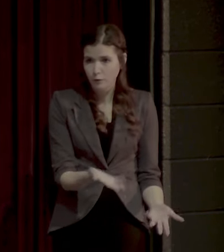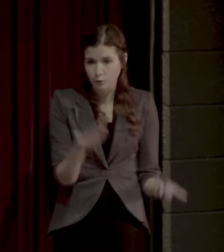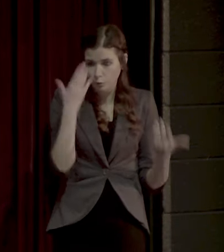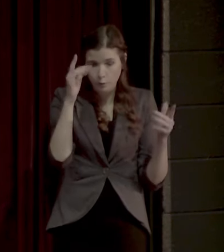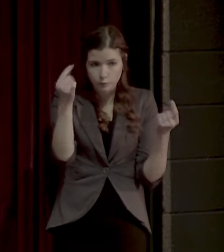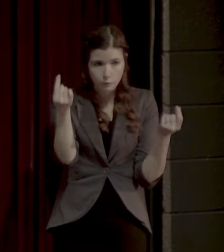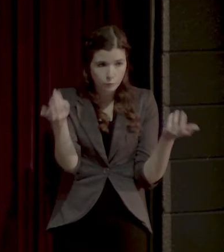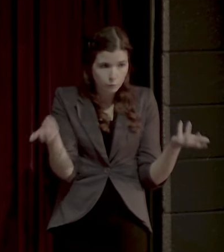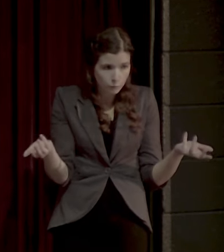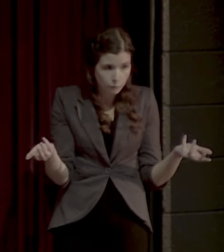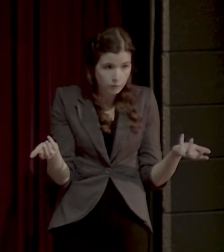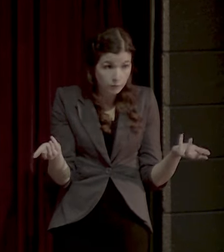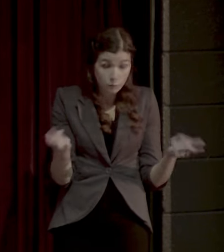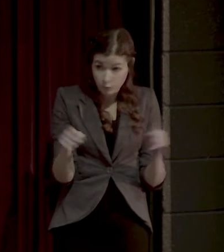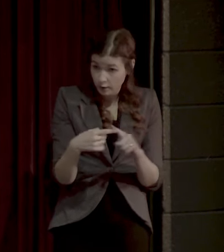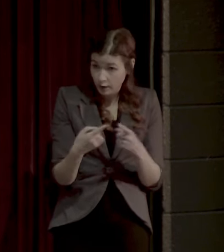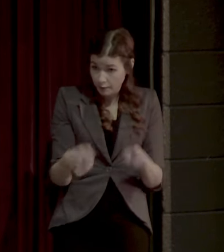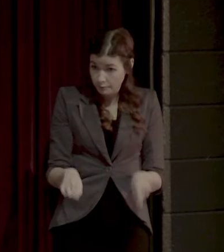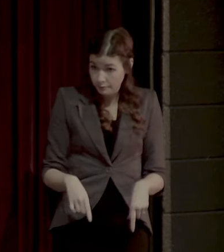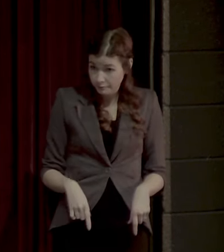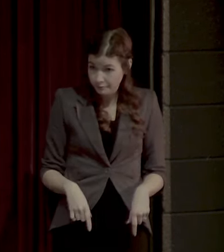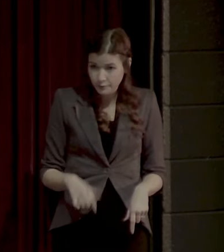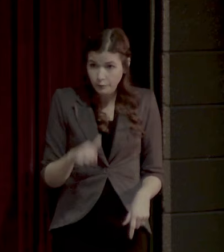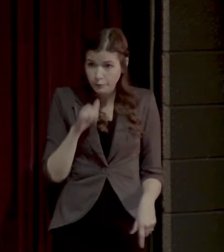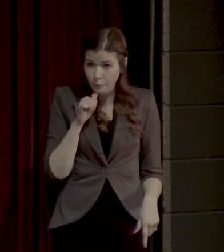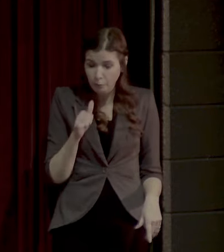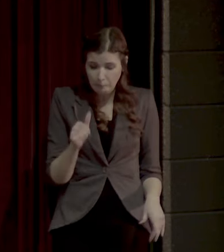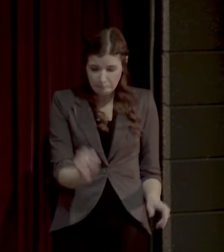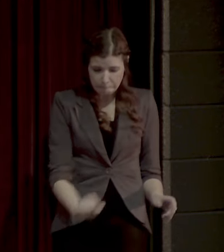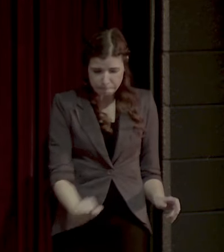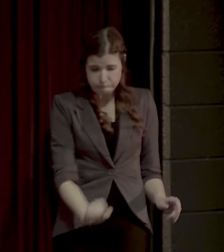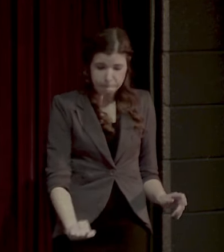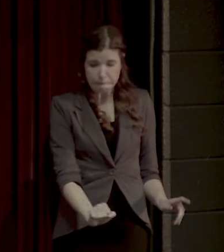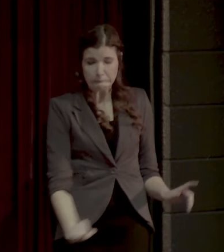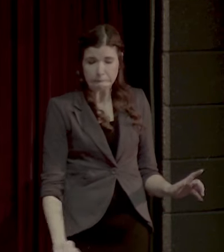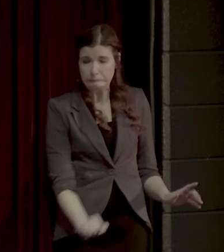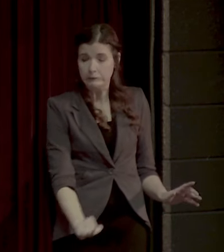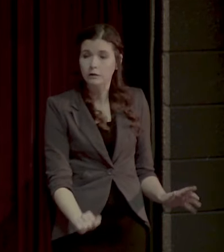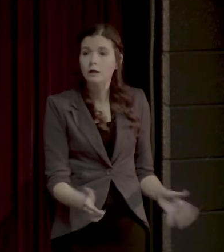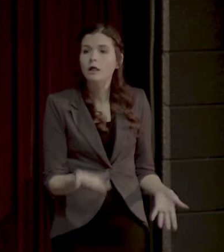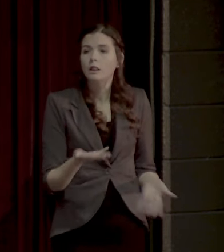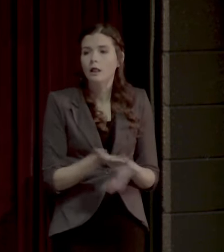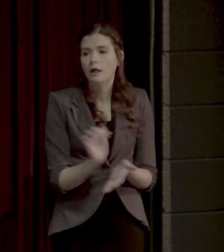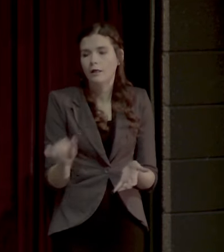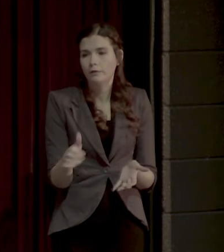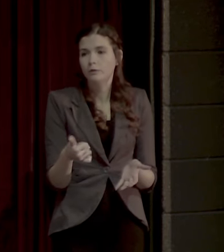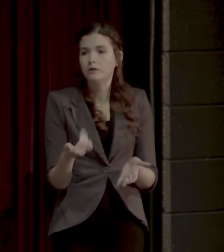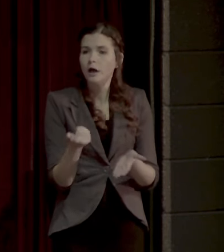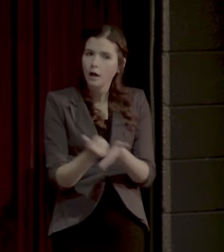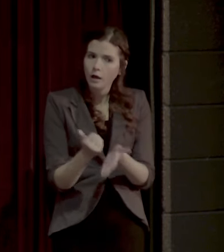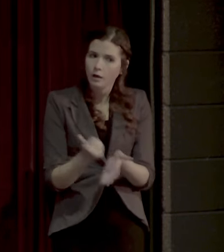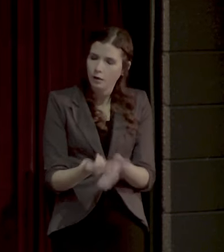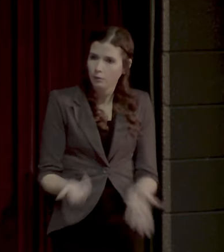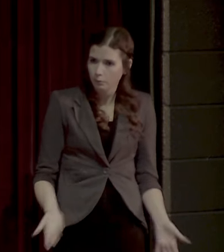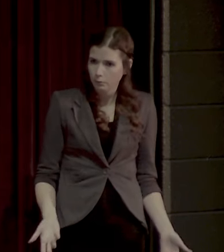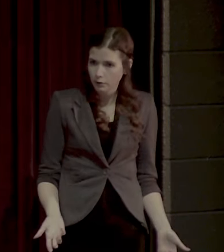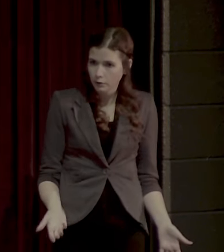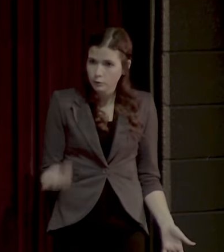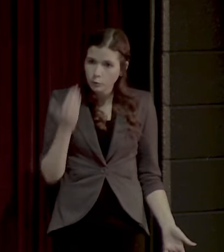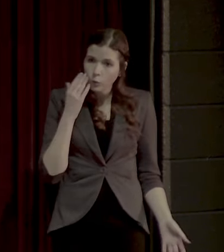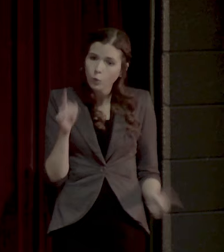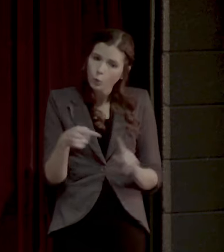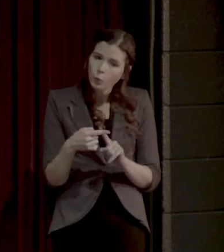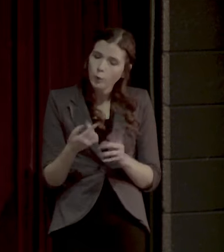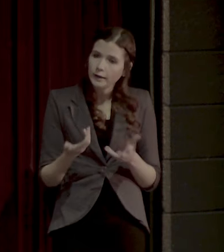do. And when this happens, don't grind the gears. Let others open the door for you and know when